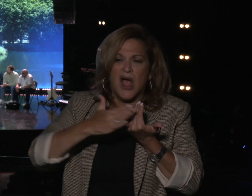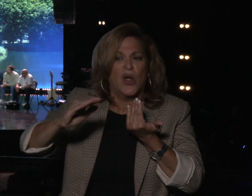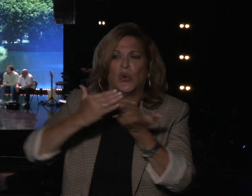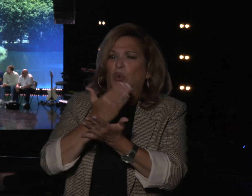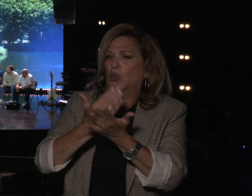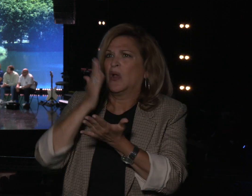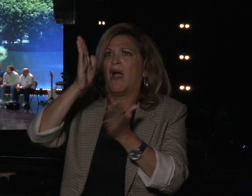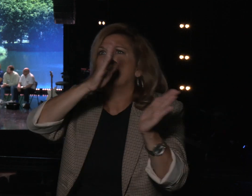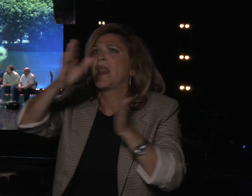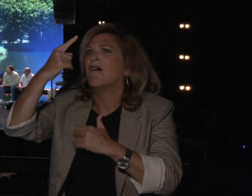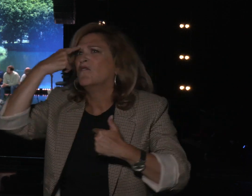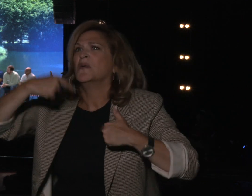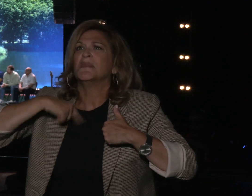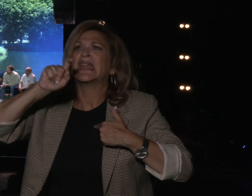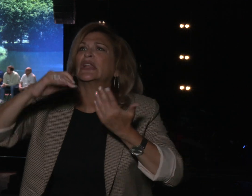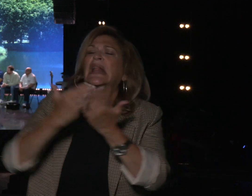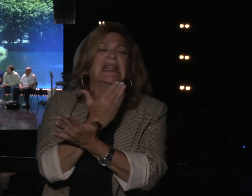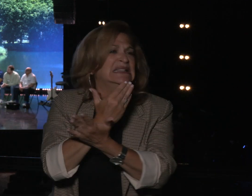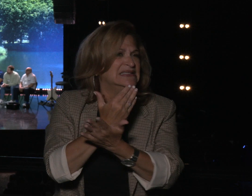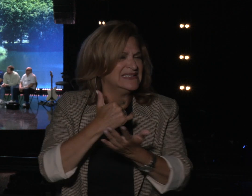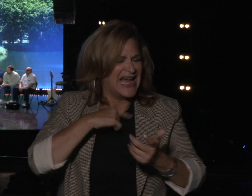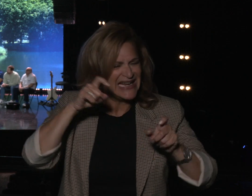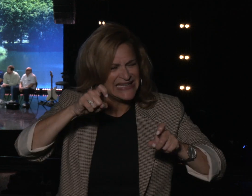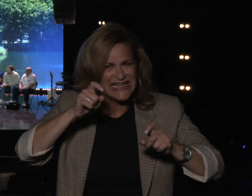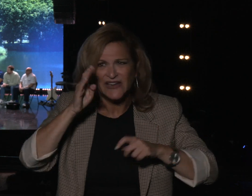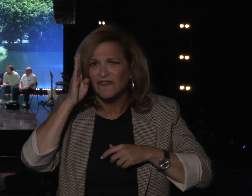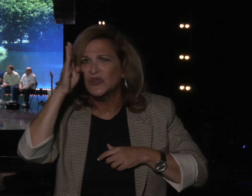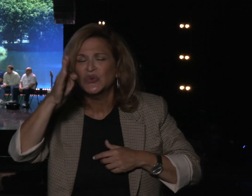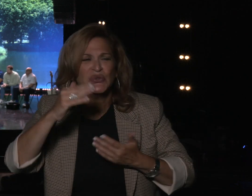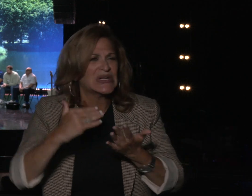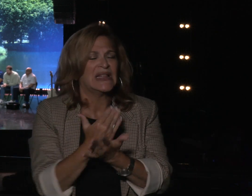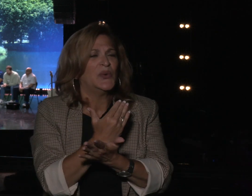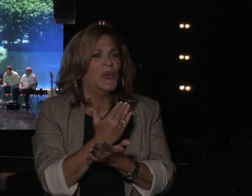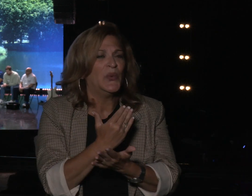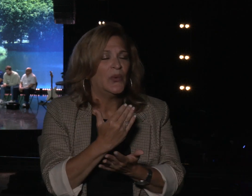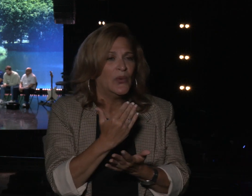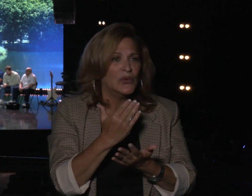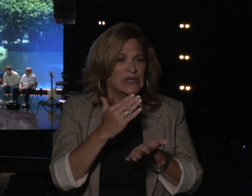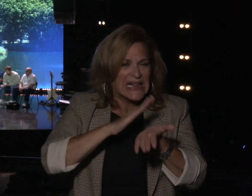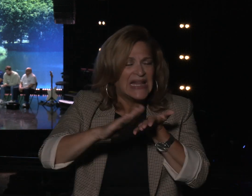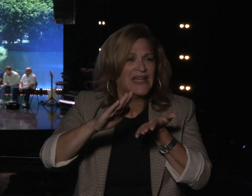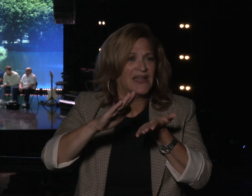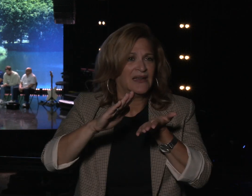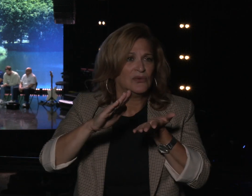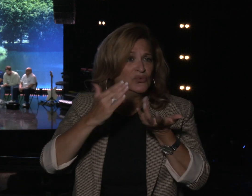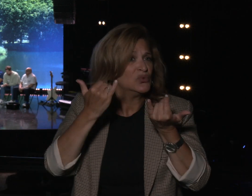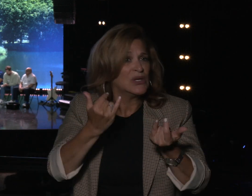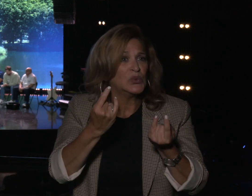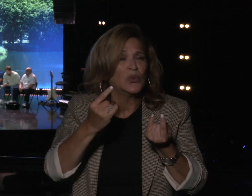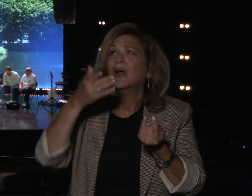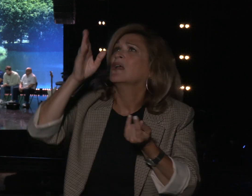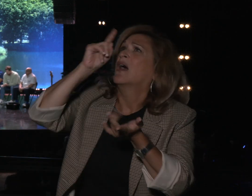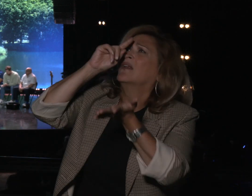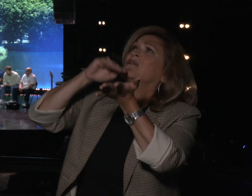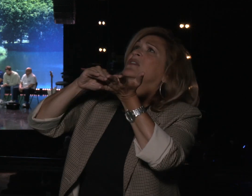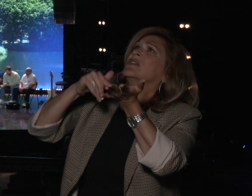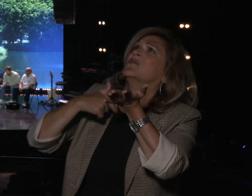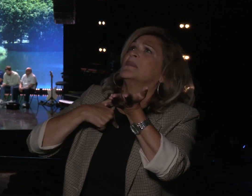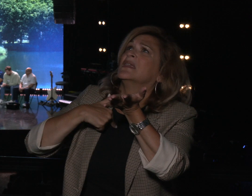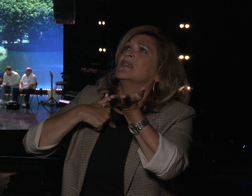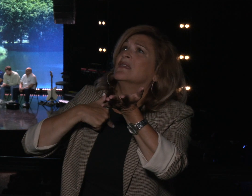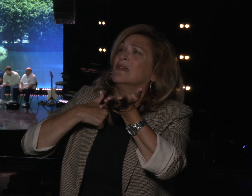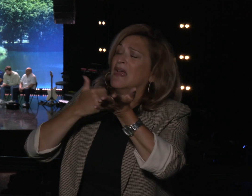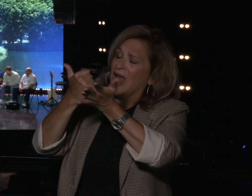fresh start. I need a cleansing. And so I say, God, would you forgive me? And would you help me to forgive